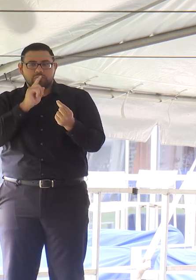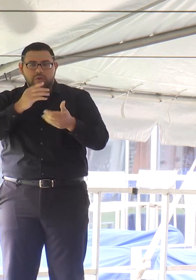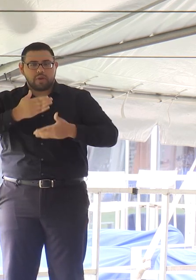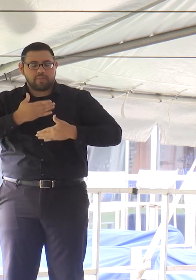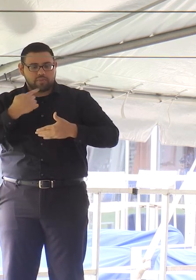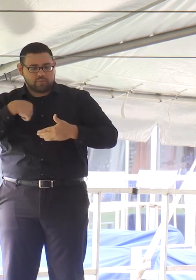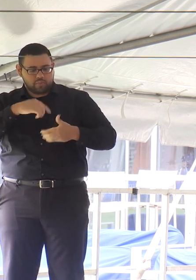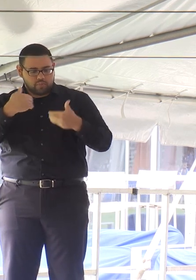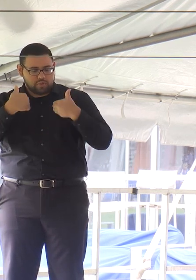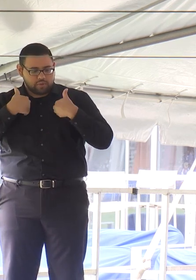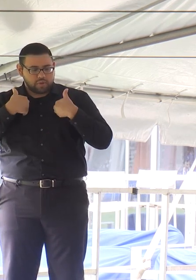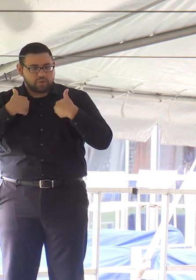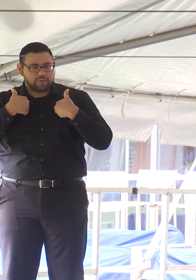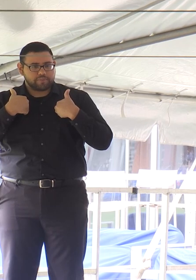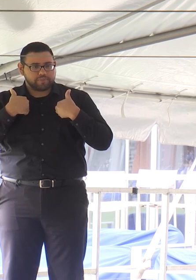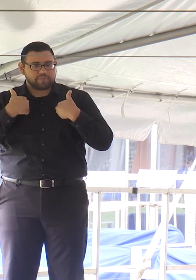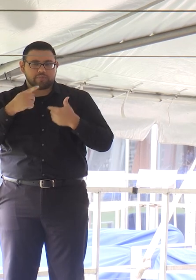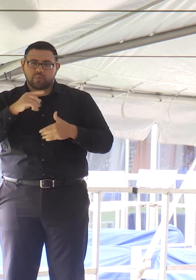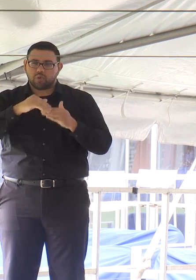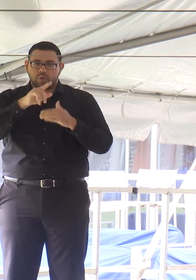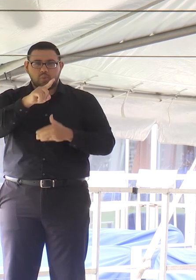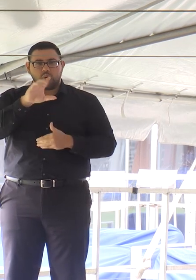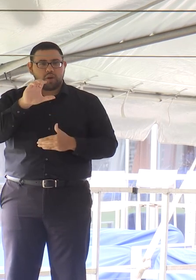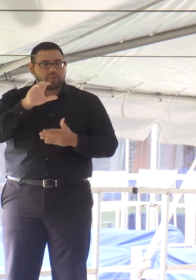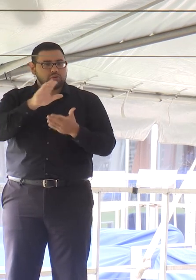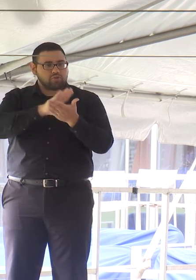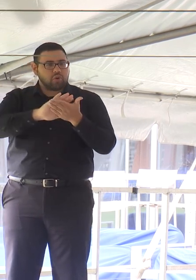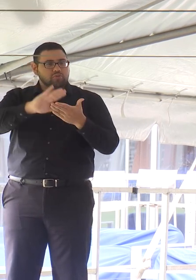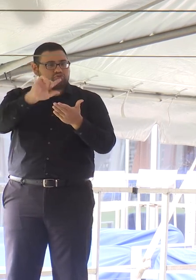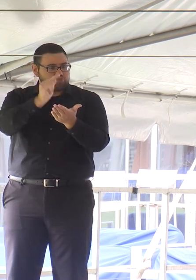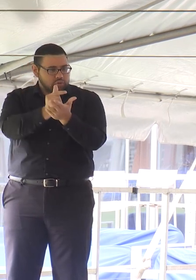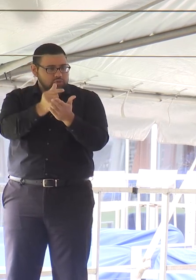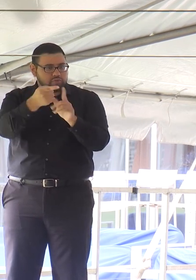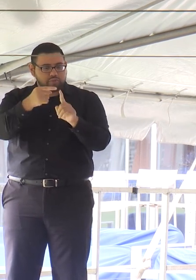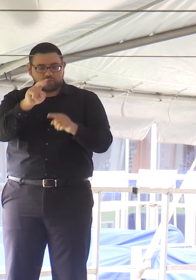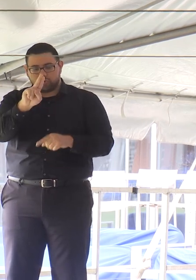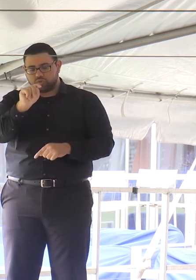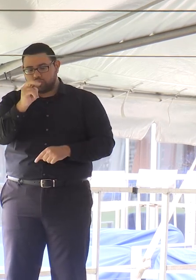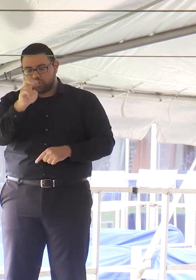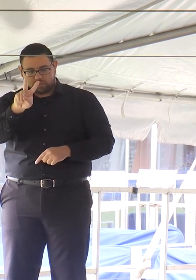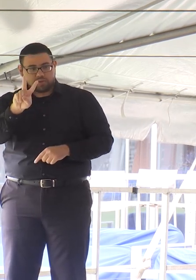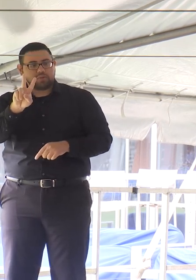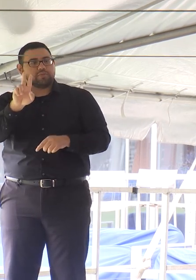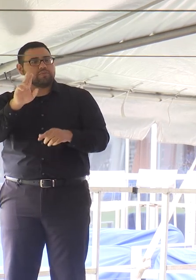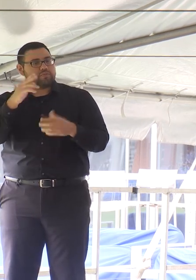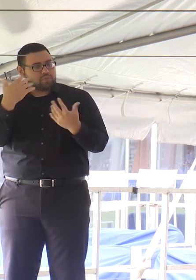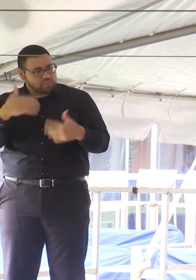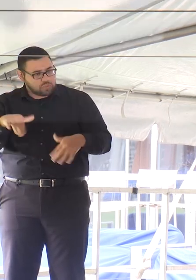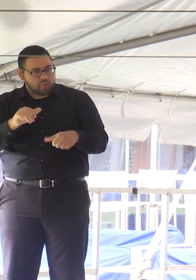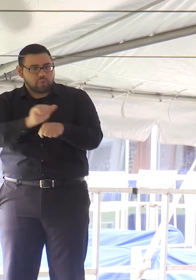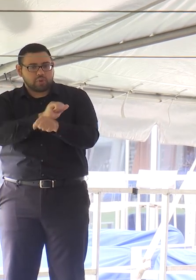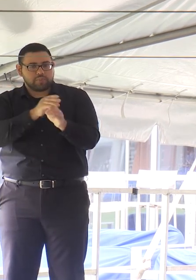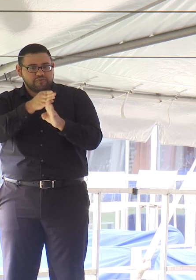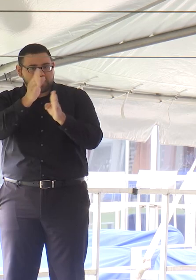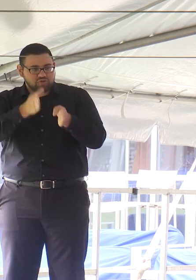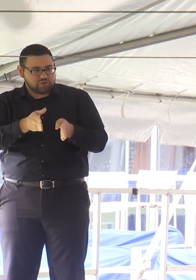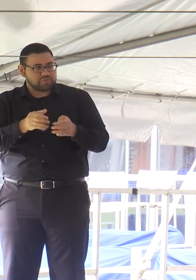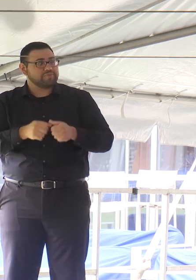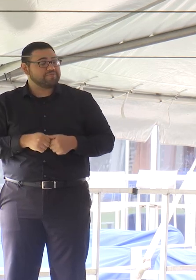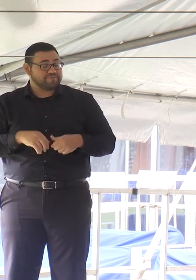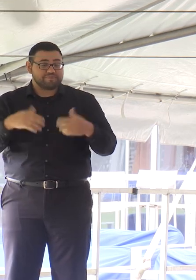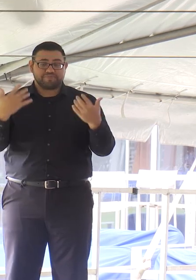We have, I don't know, over 100 college graduates from UTRGV working for us now. Working for